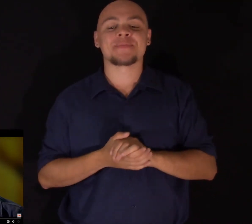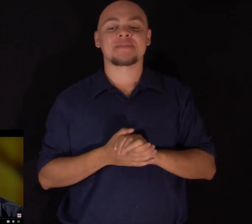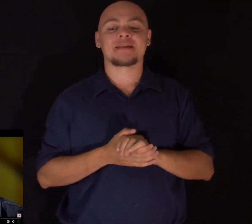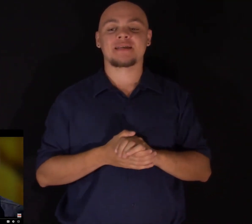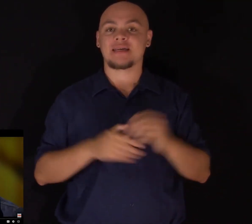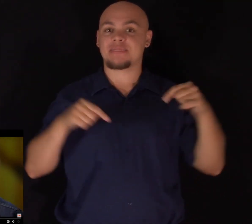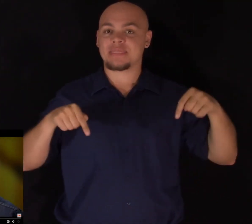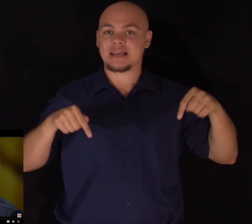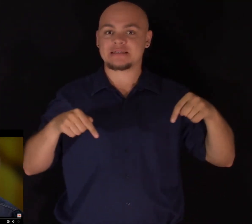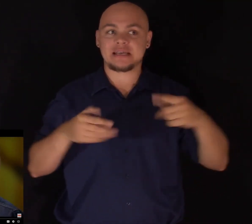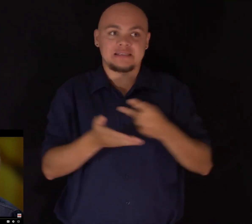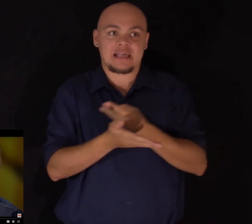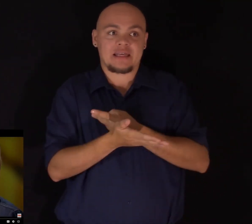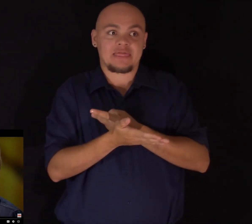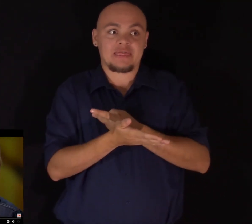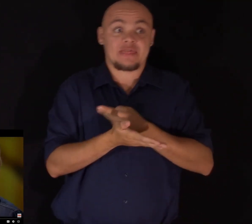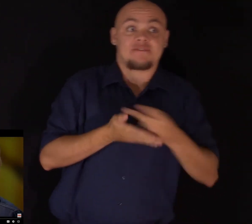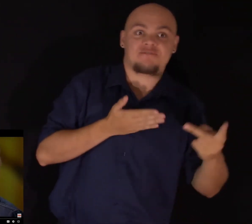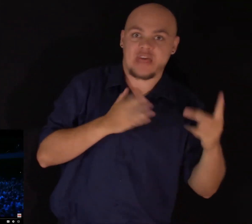This is like the failure conference.